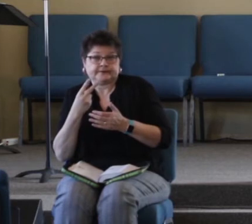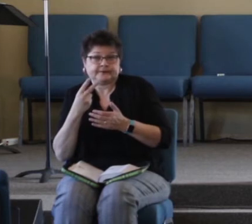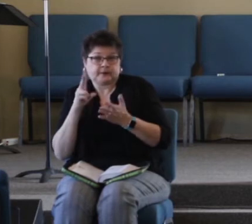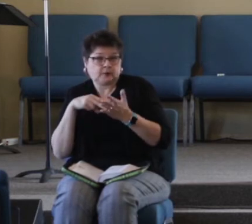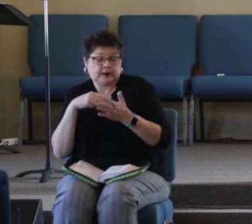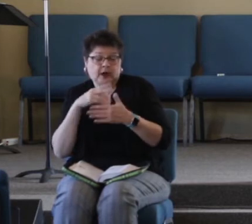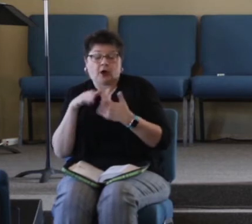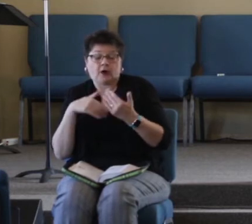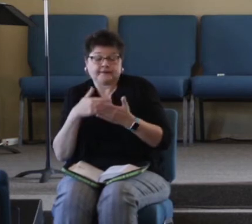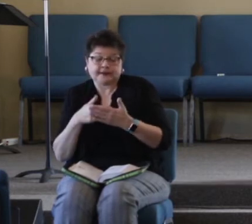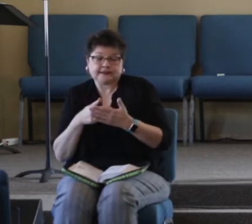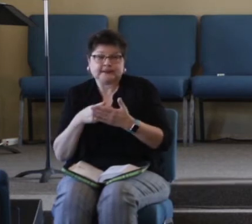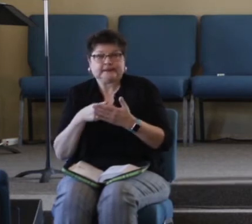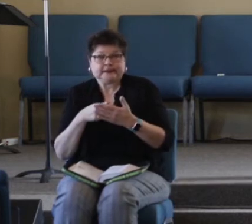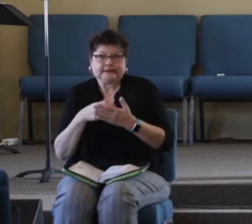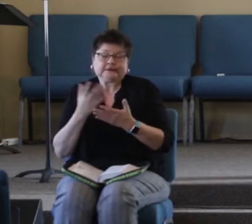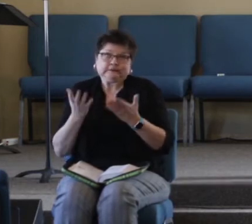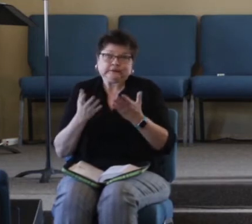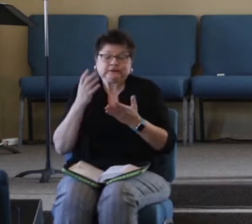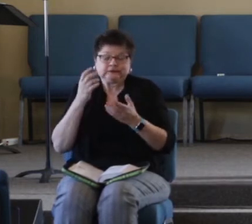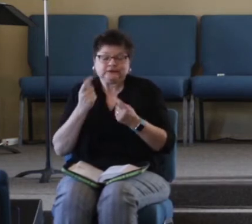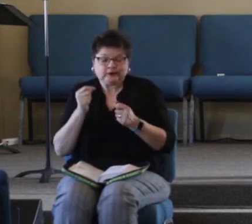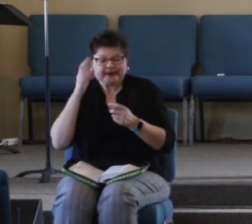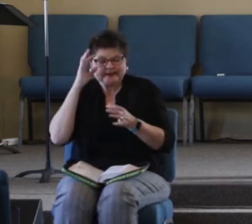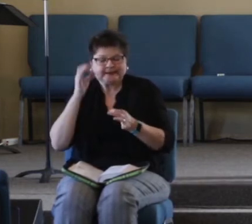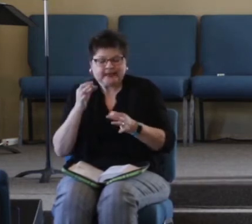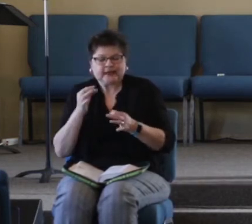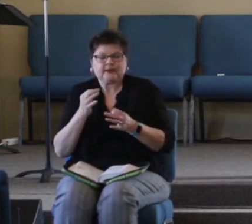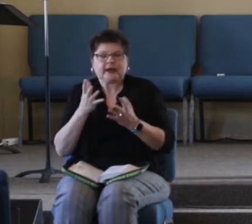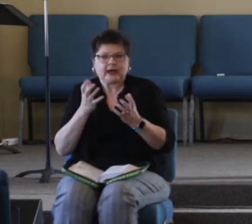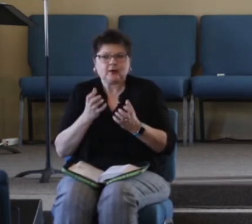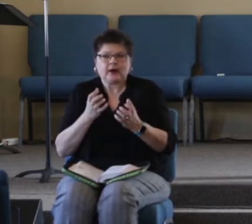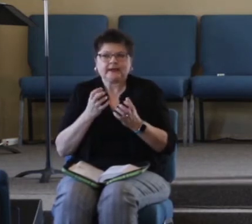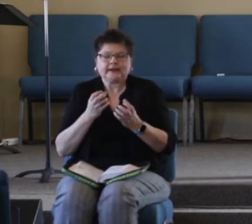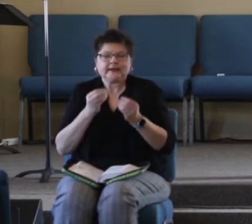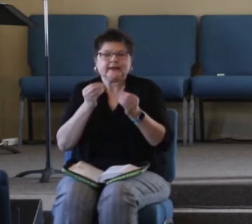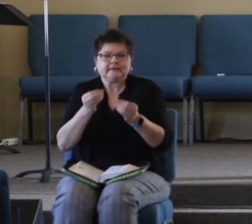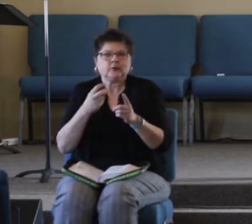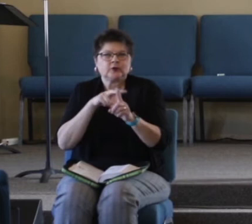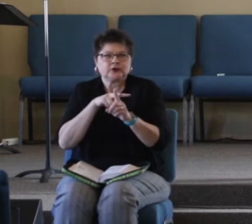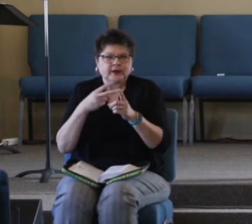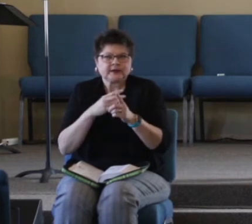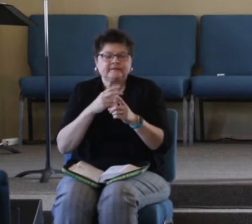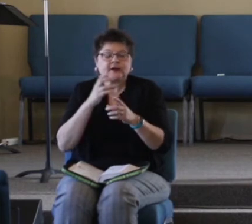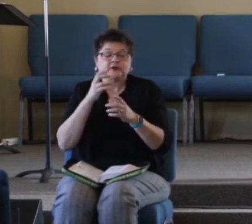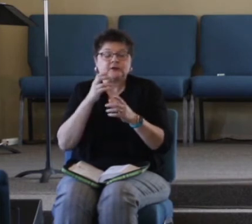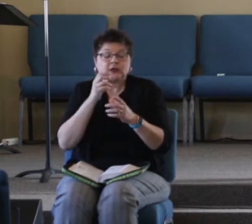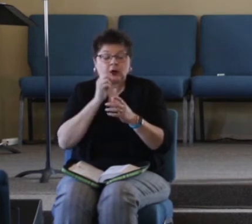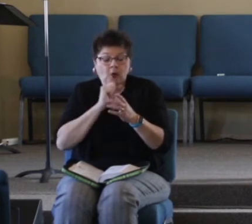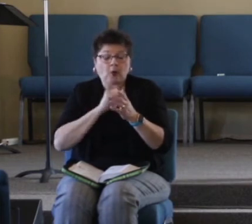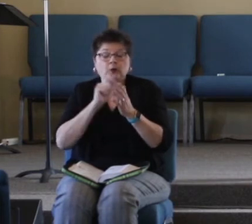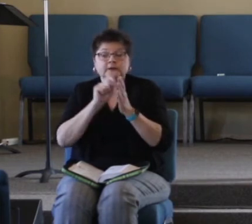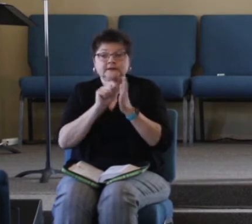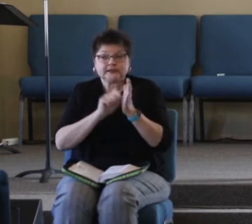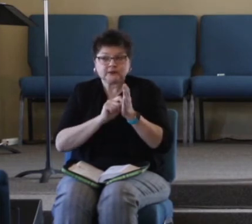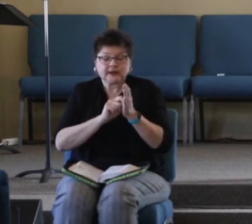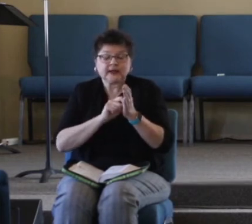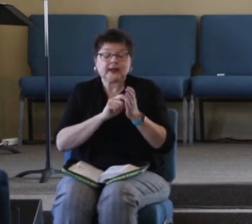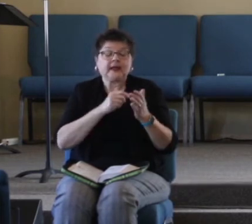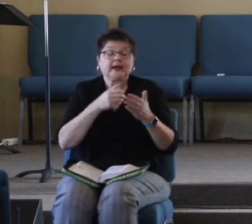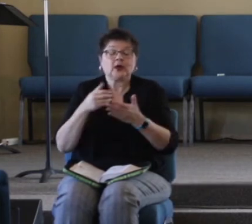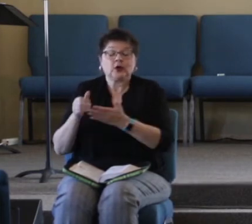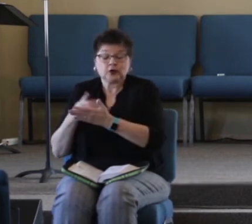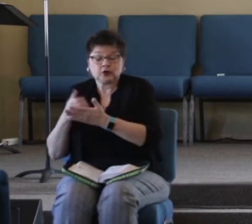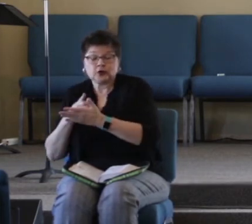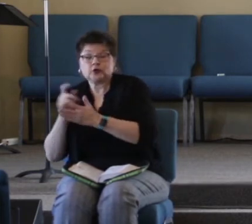kind of toiled over whether or not to read it all, but I want to put it into perspective. There's an Old Testament perspective and a New Testament